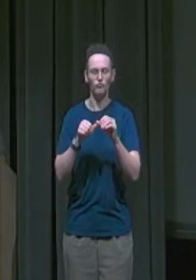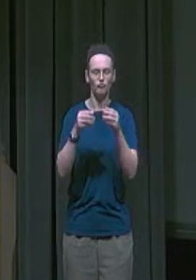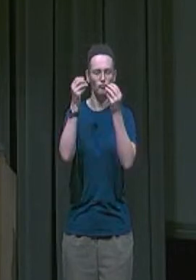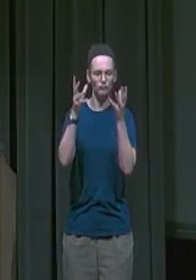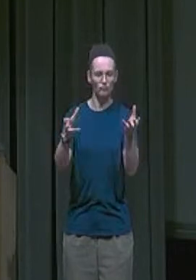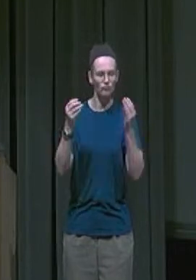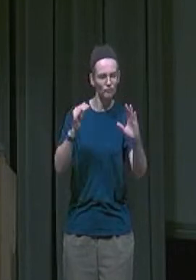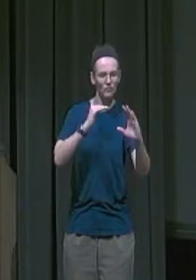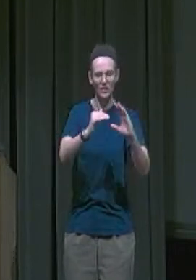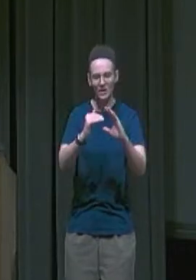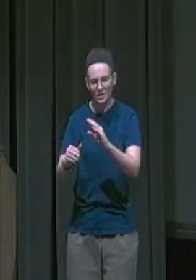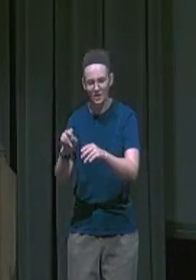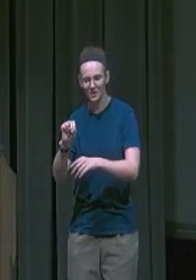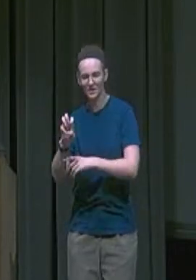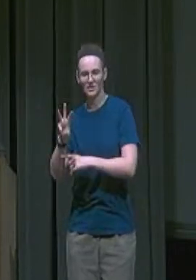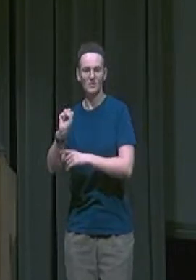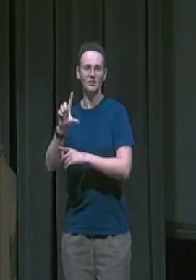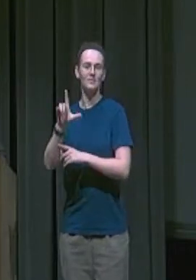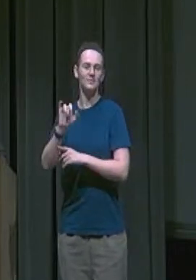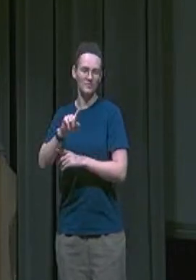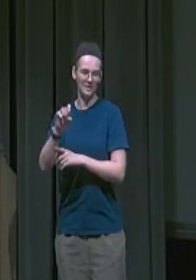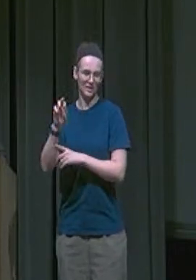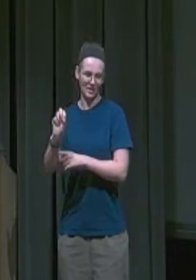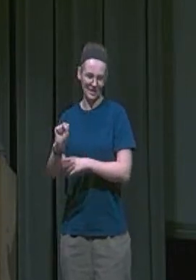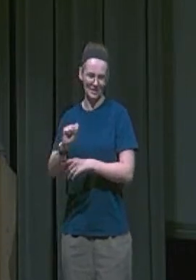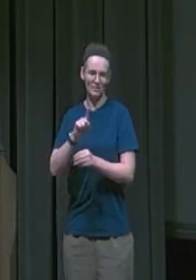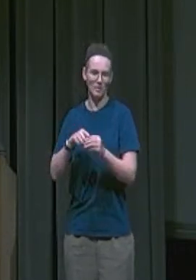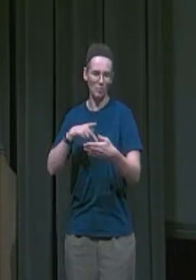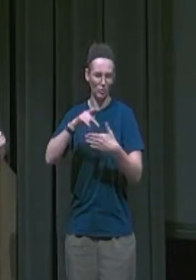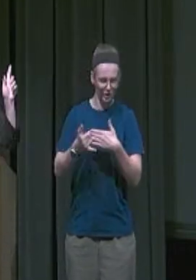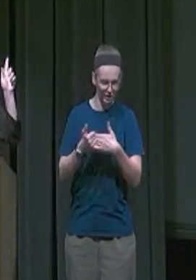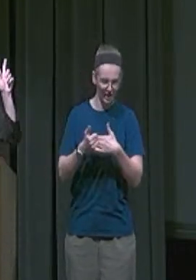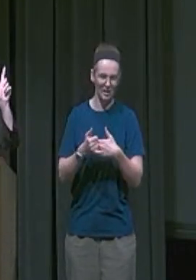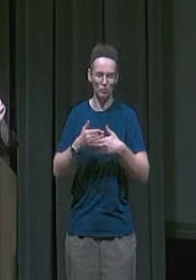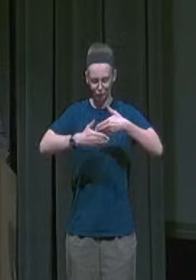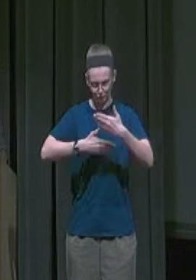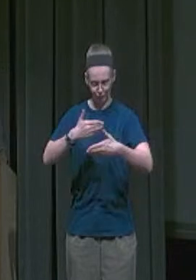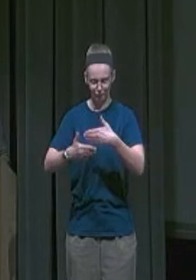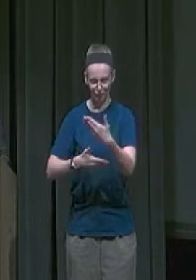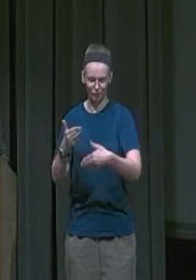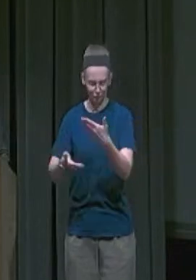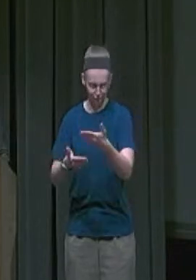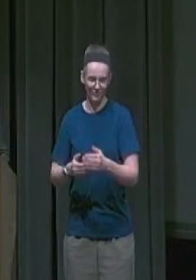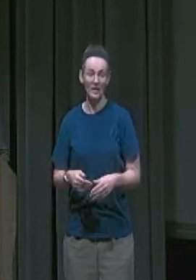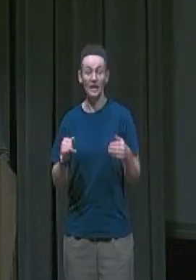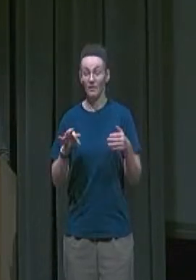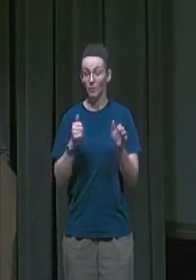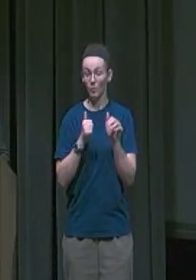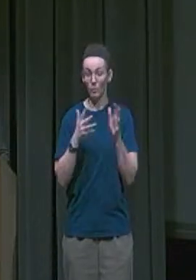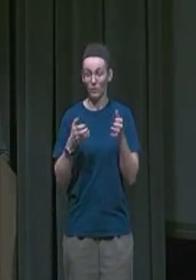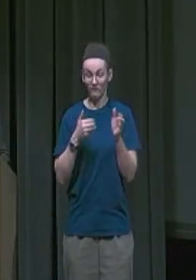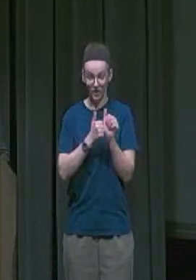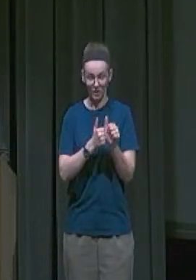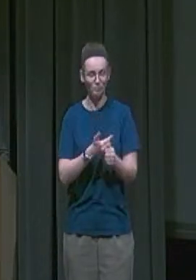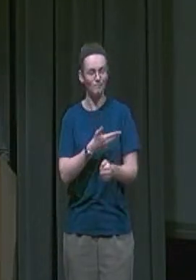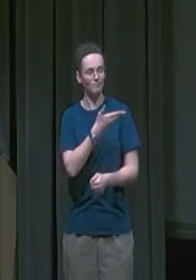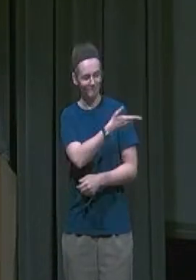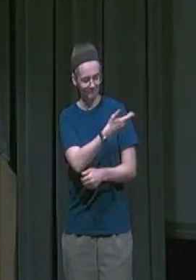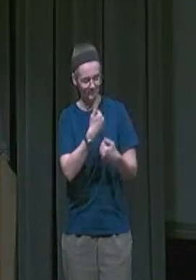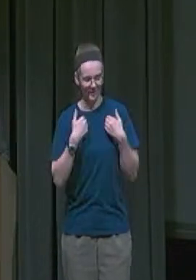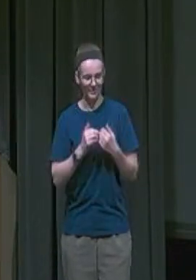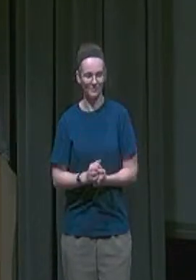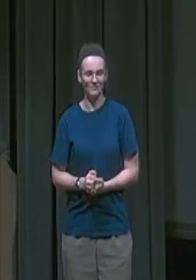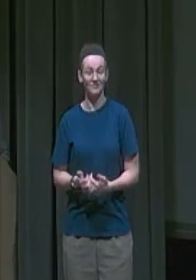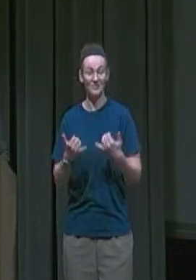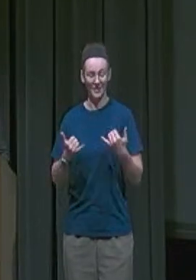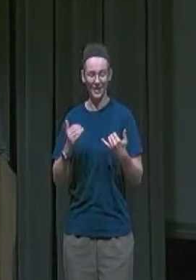newsletters about the project as it progresses. So if you'd like to follow along, we have it handy for you right here. So without